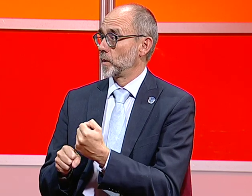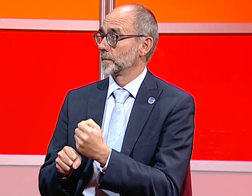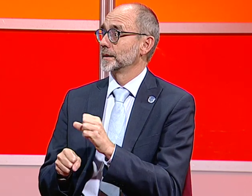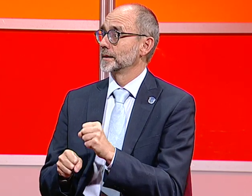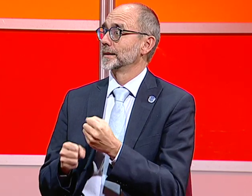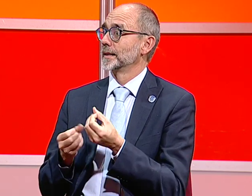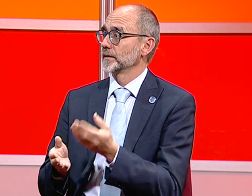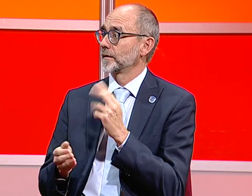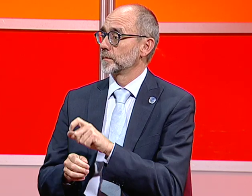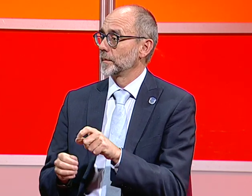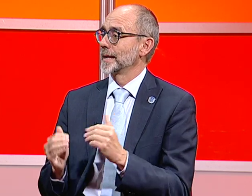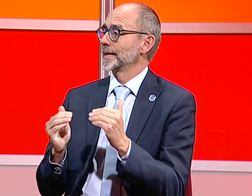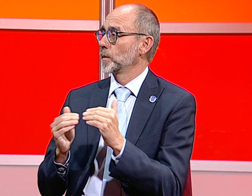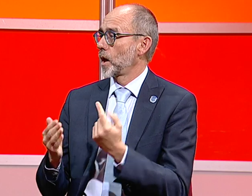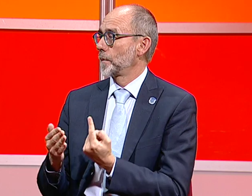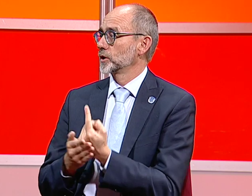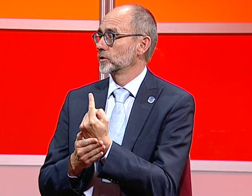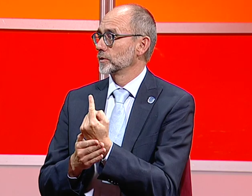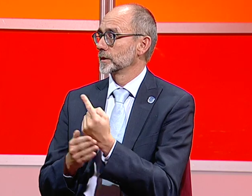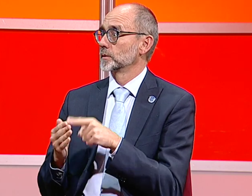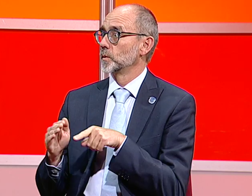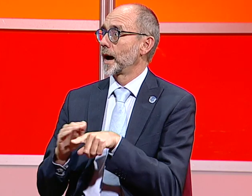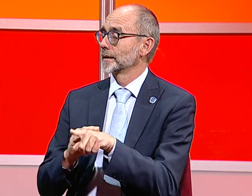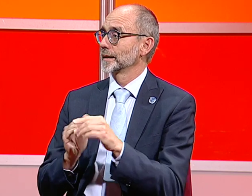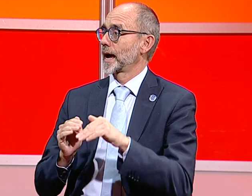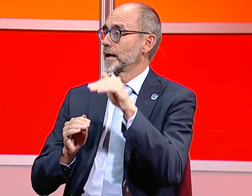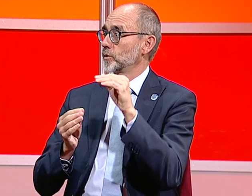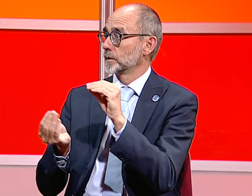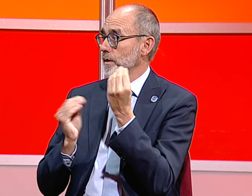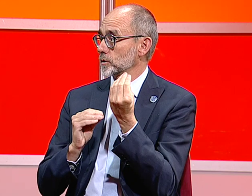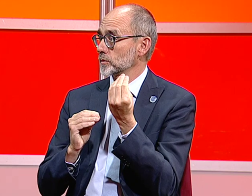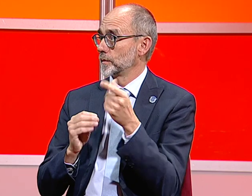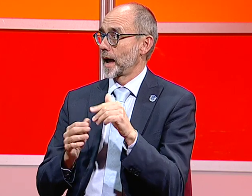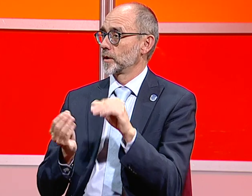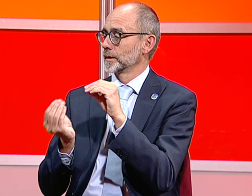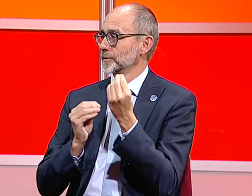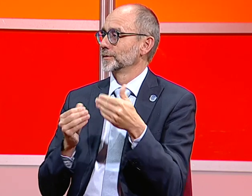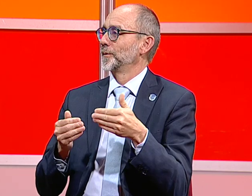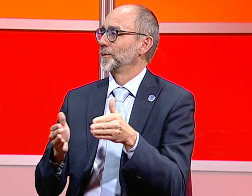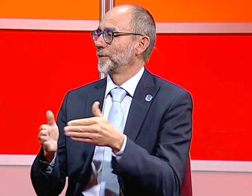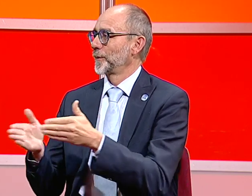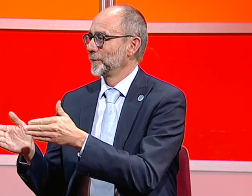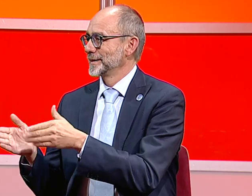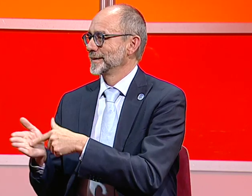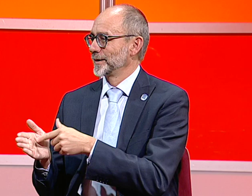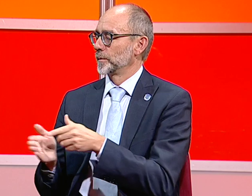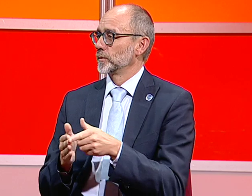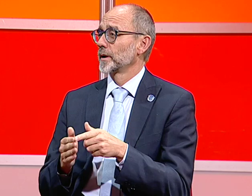employment, the first step, of course, is to give equal opportunities to education. Absolutely. To